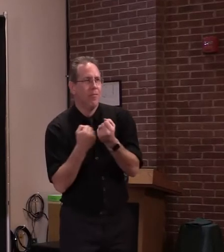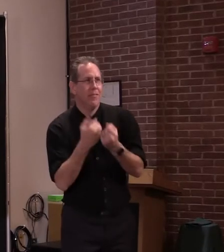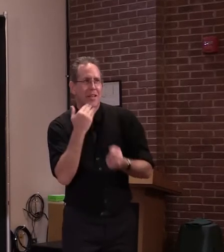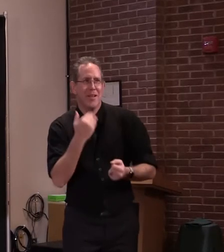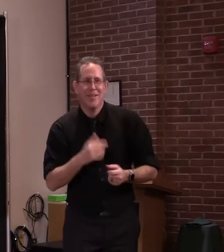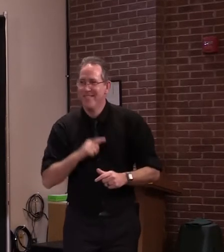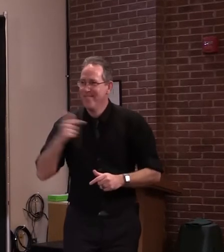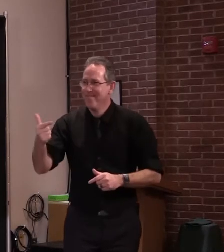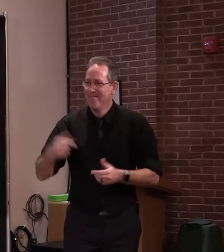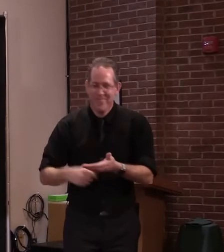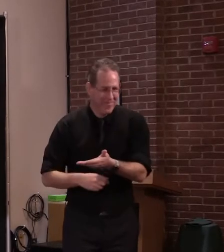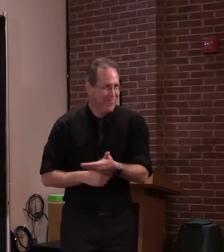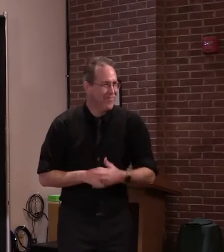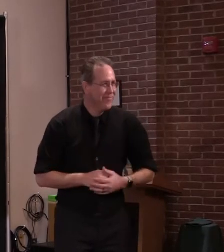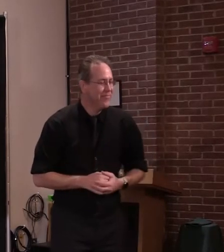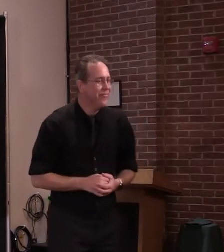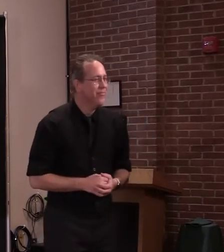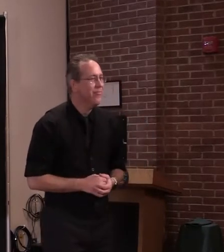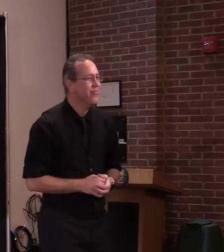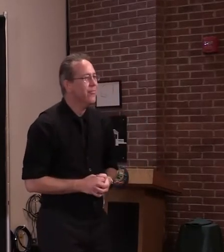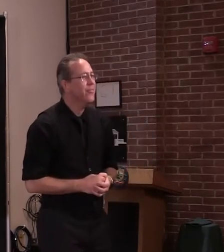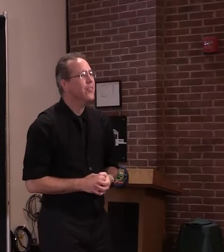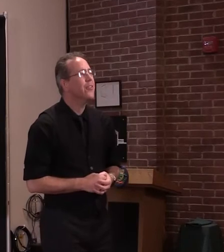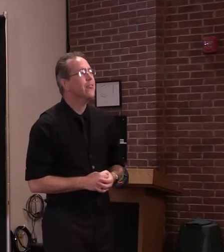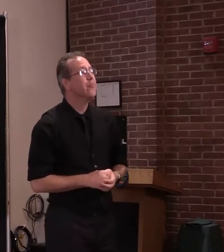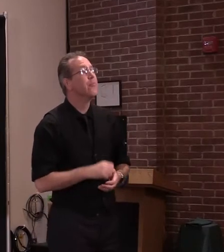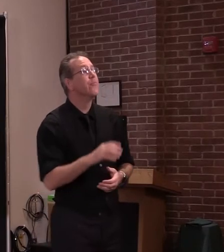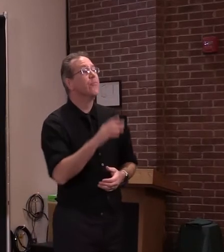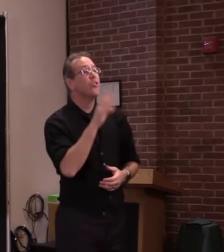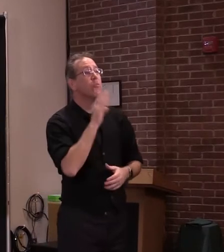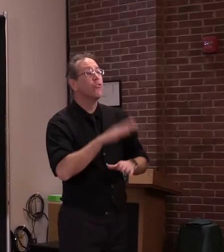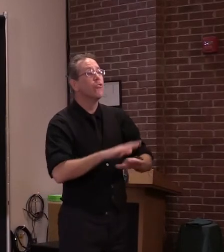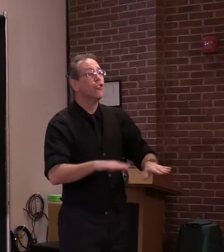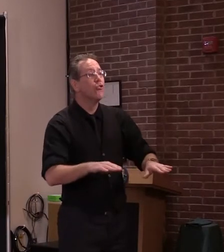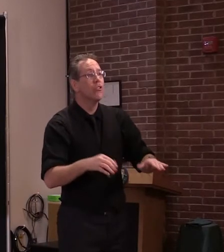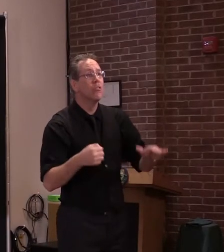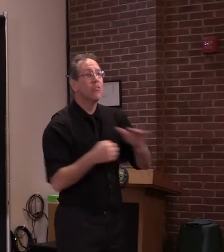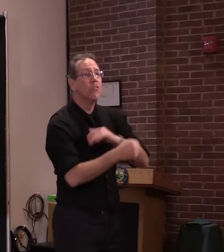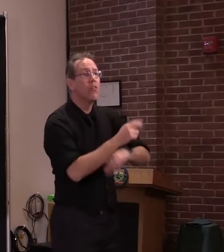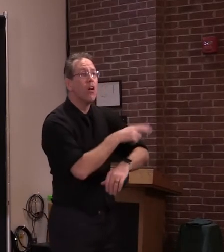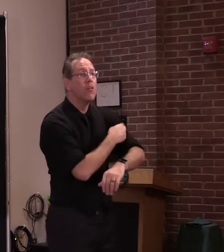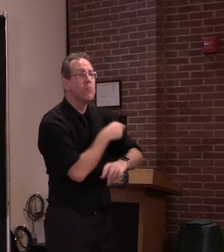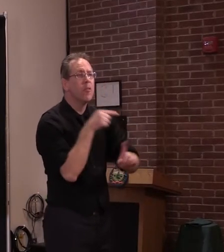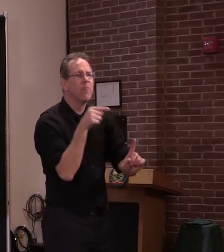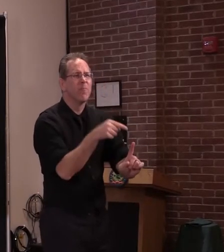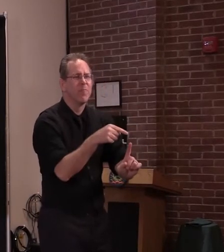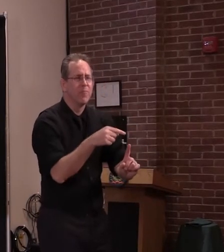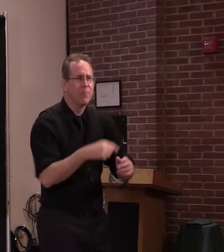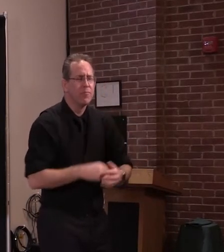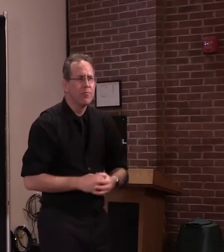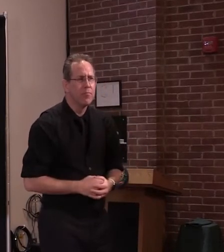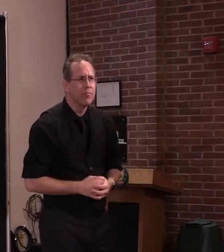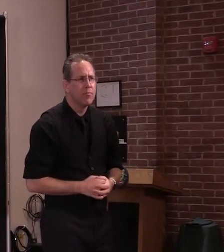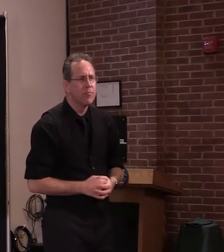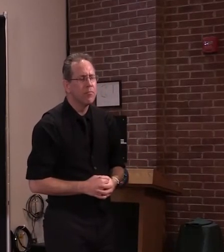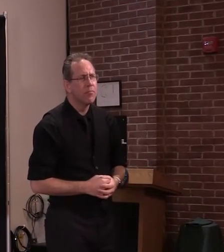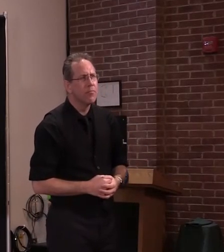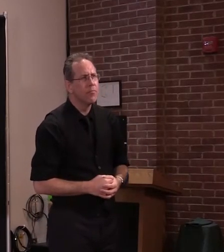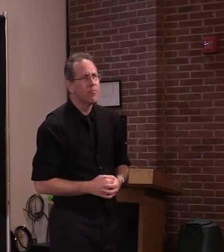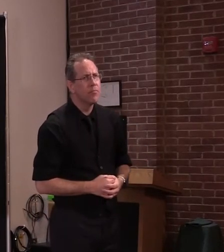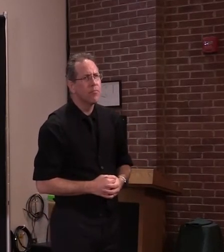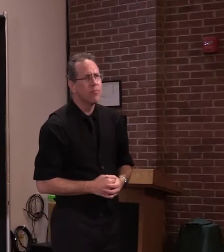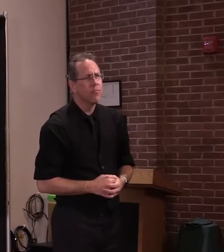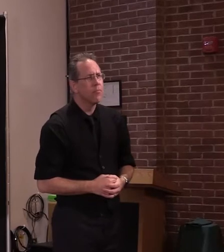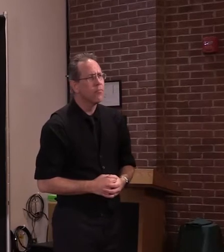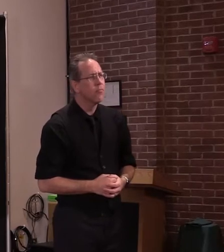I just want to add for the pediatric hospitalizations that what we're seeing is even a higher percentage of truly incidental